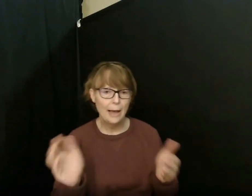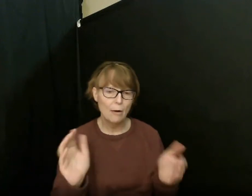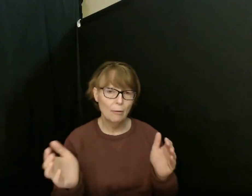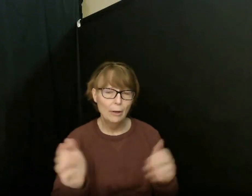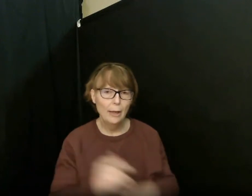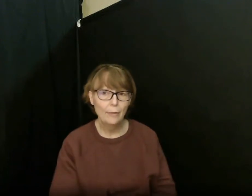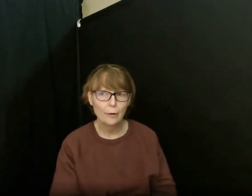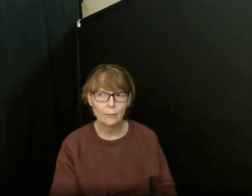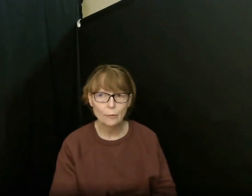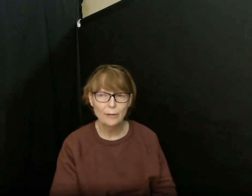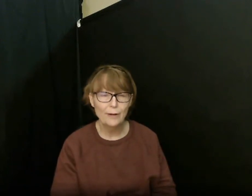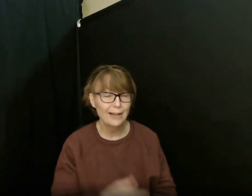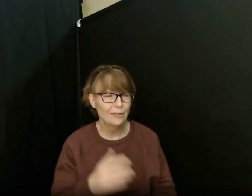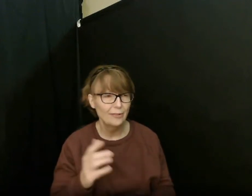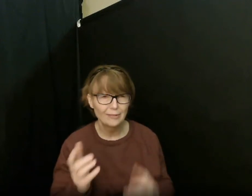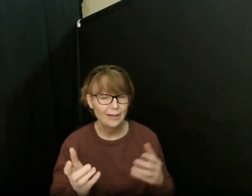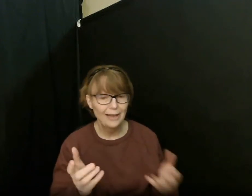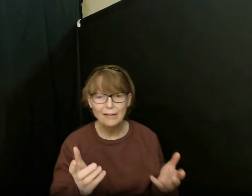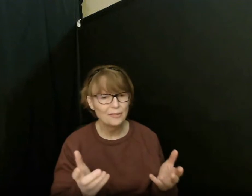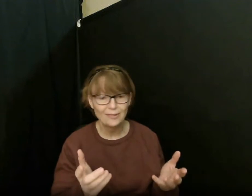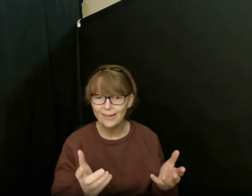how they're so different. And just English is just,